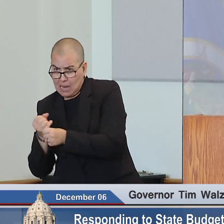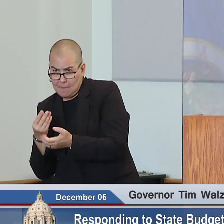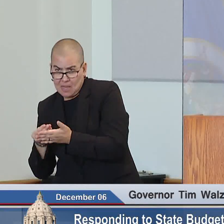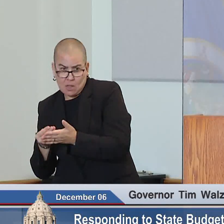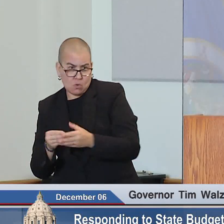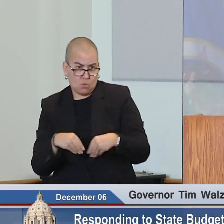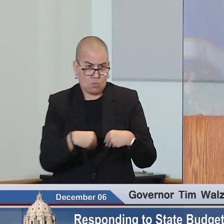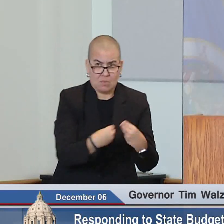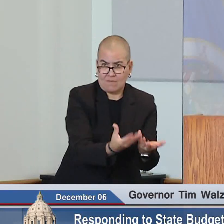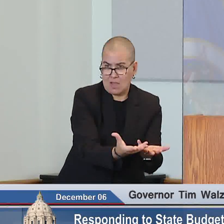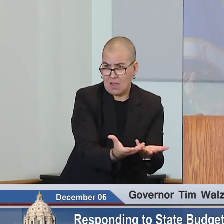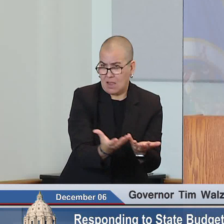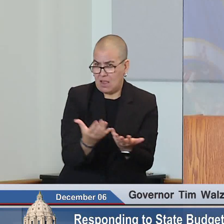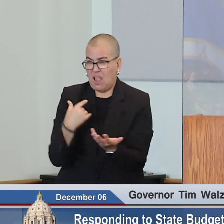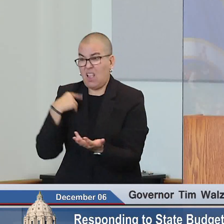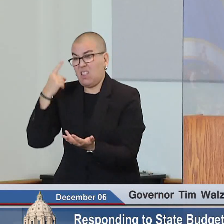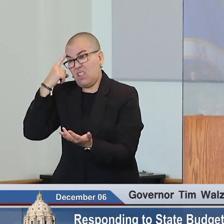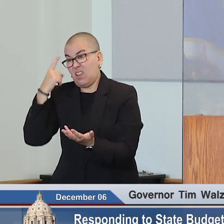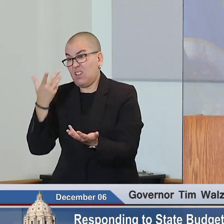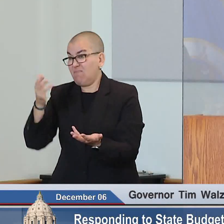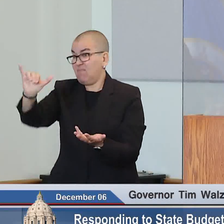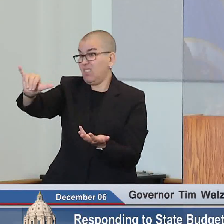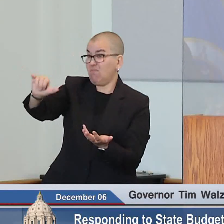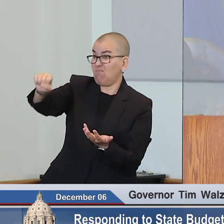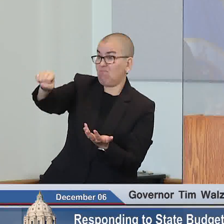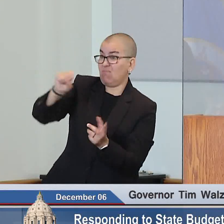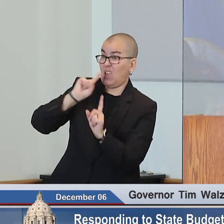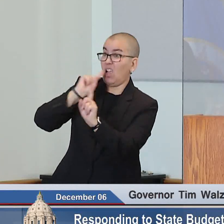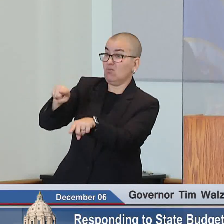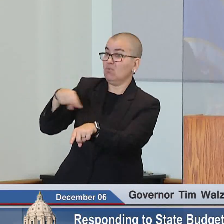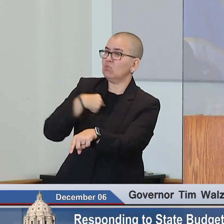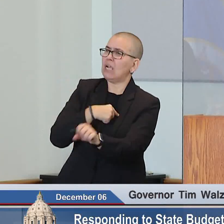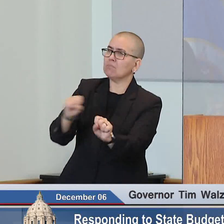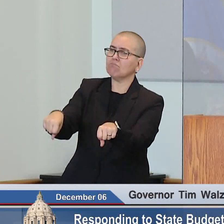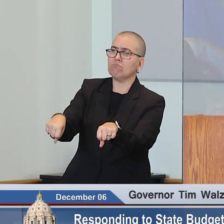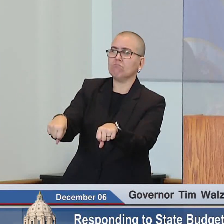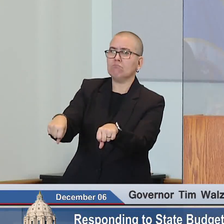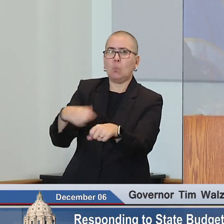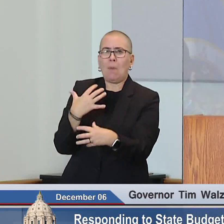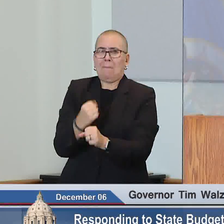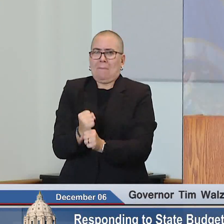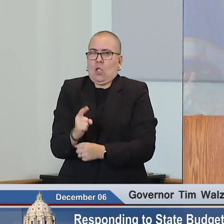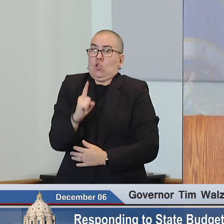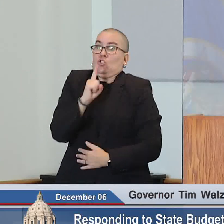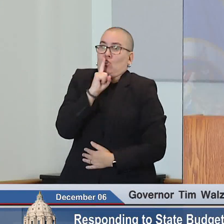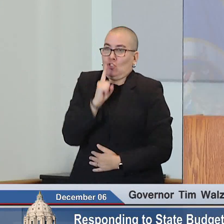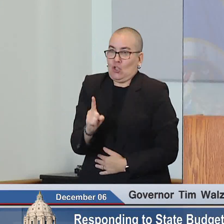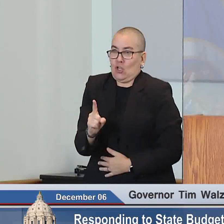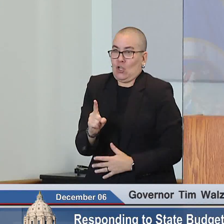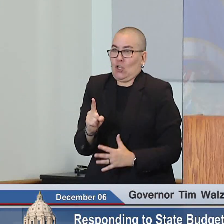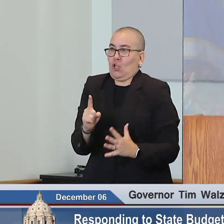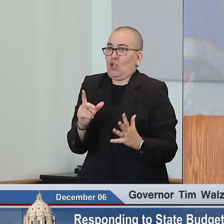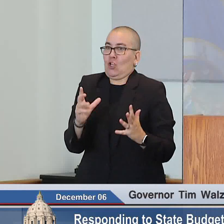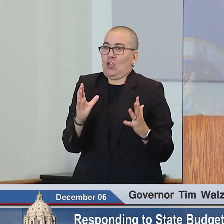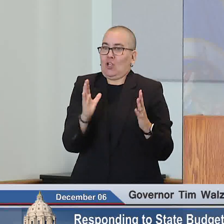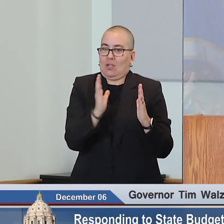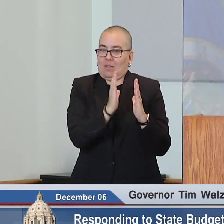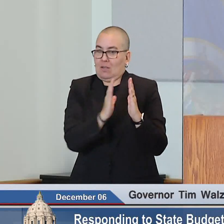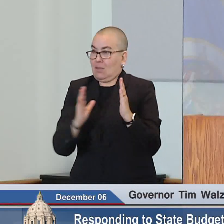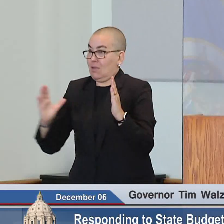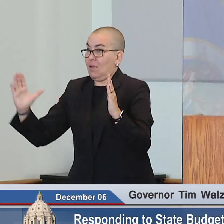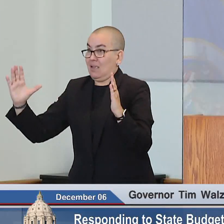I think the answer to that is that, yes, we will want to look at that. But I'm going to make sure that I narrow those parameters. It's going to be targeted at working